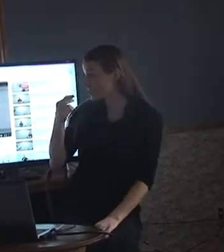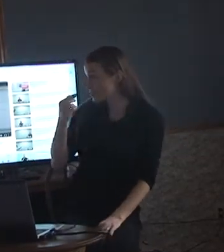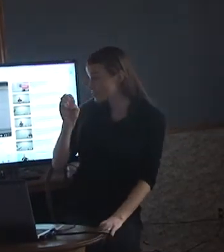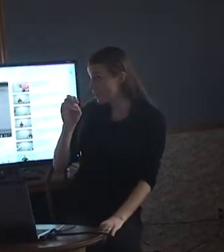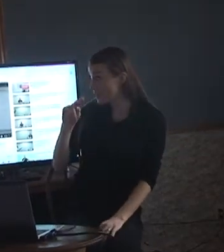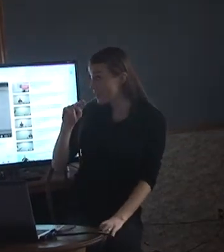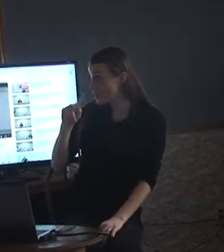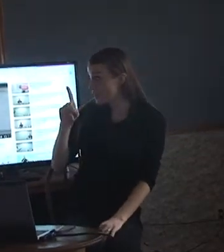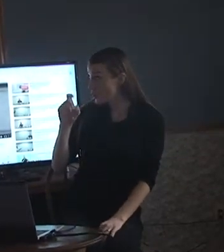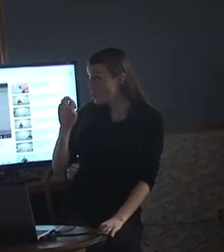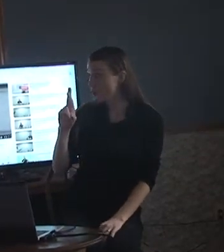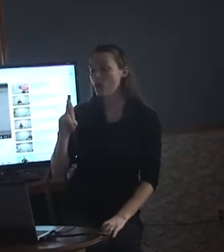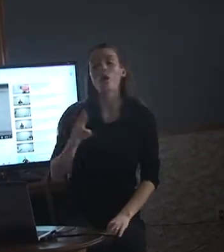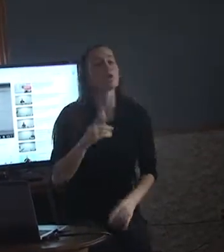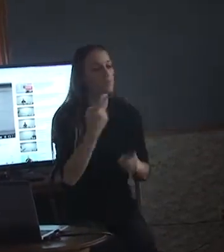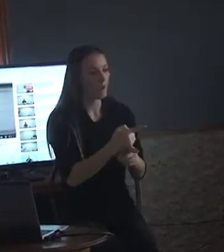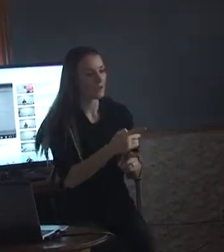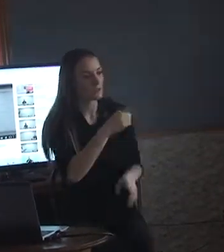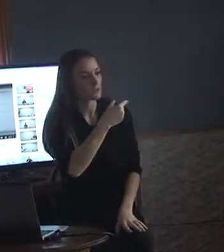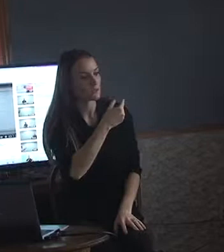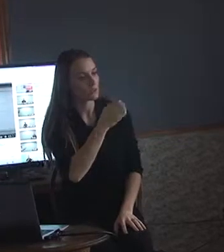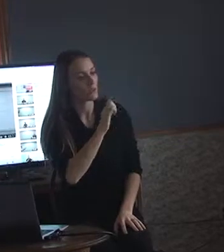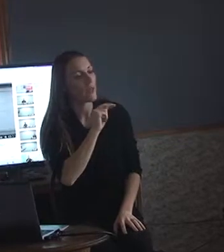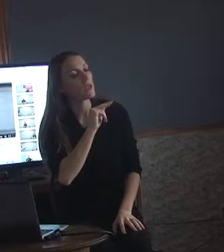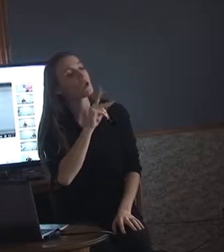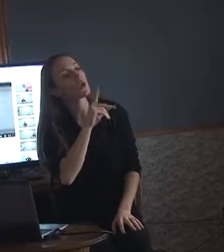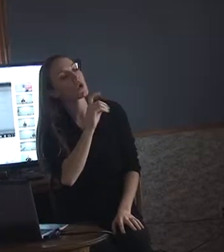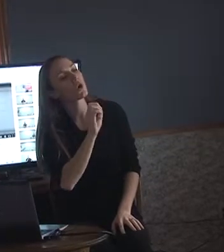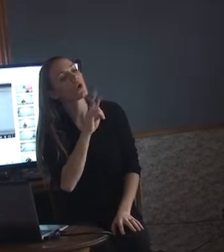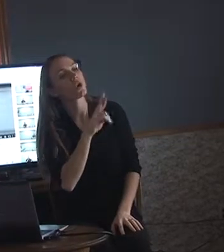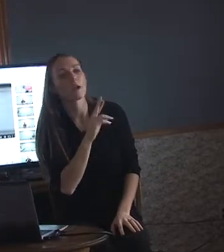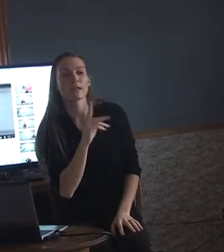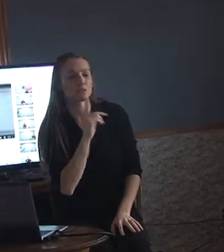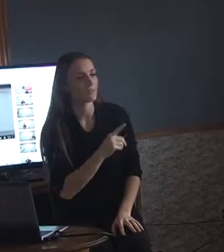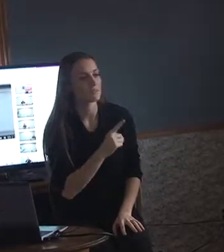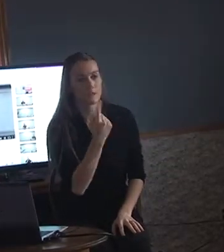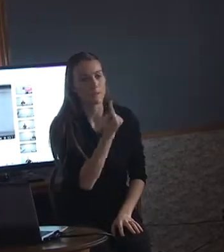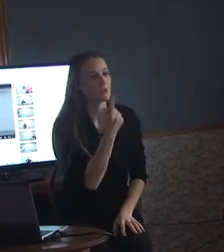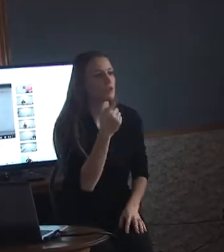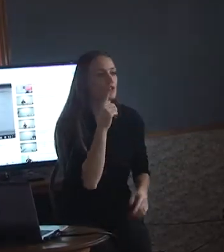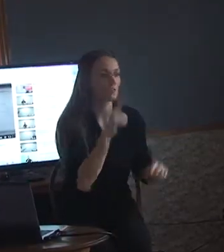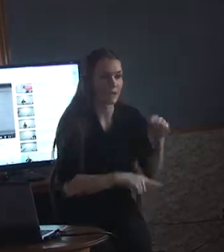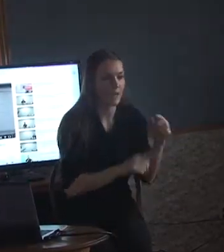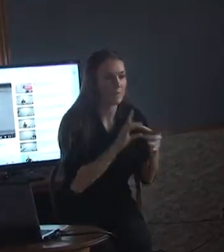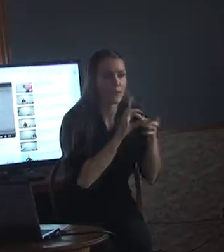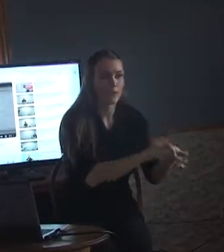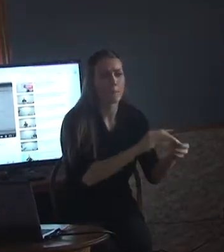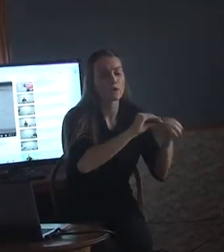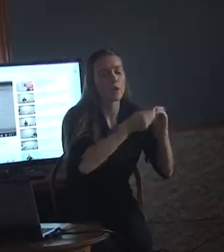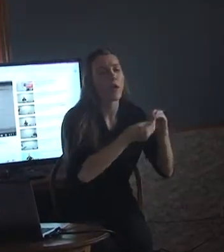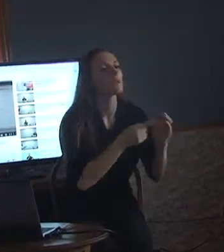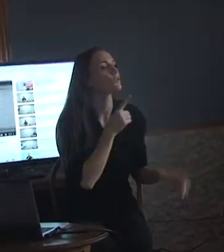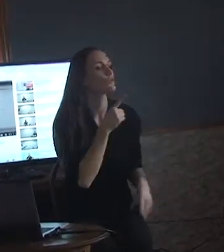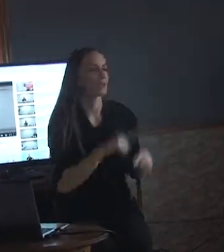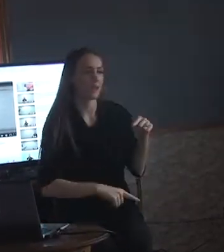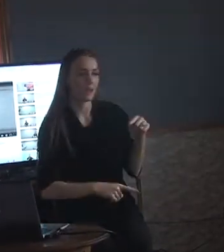is something you can't really put a number on. You don't put a value or ascribe the number to gender or race or